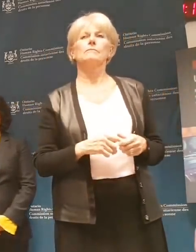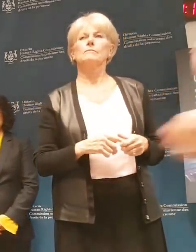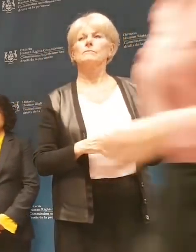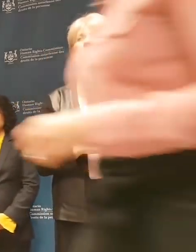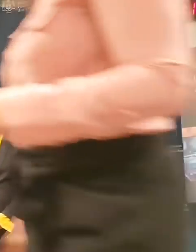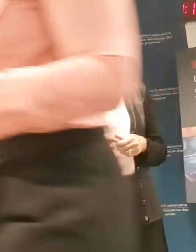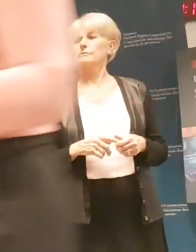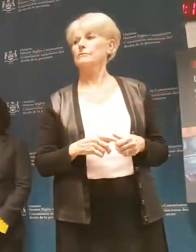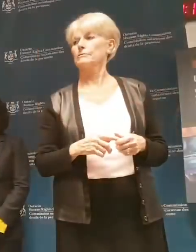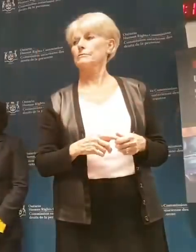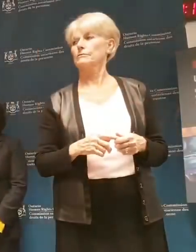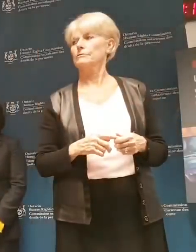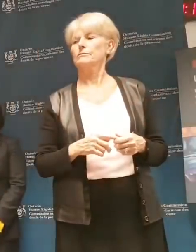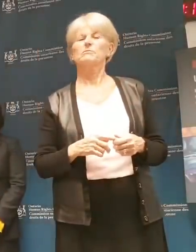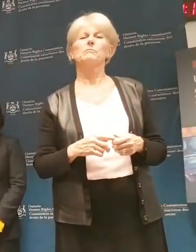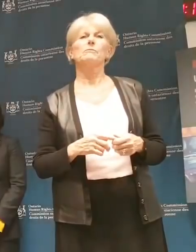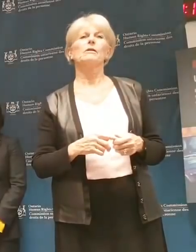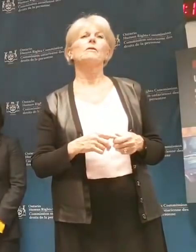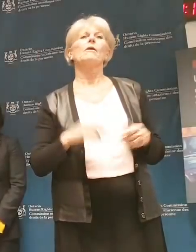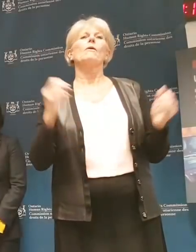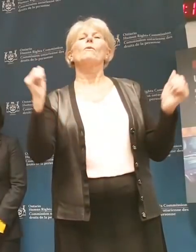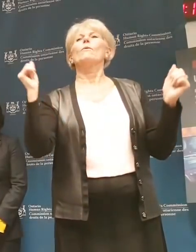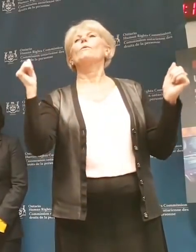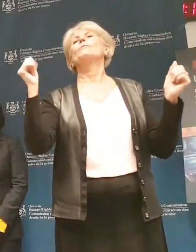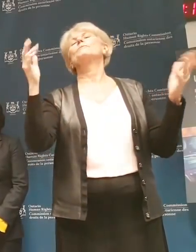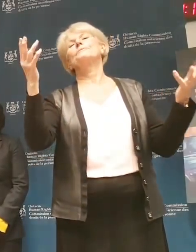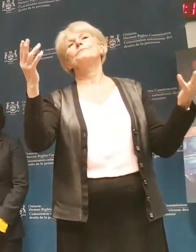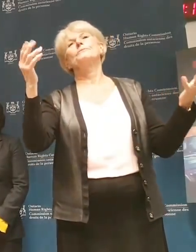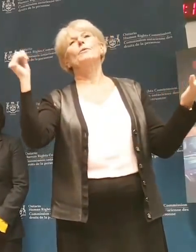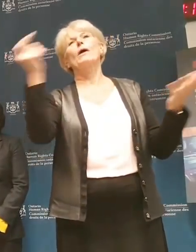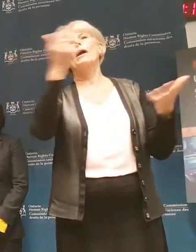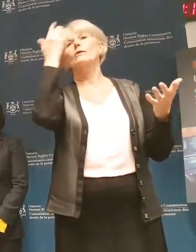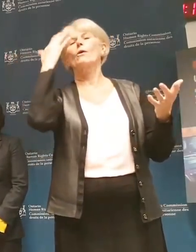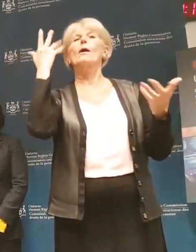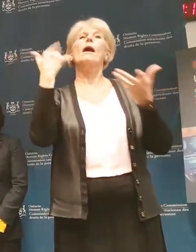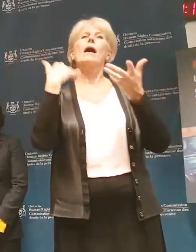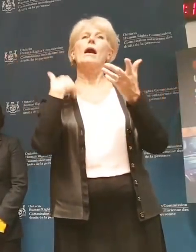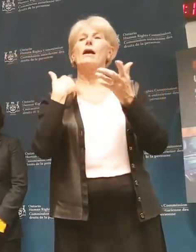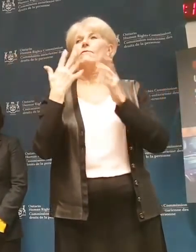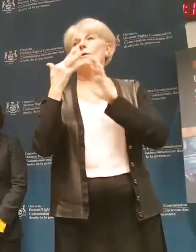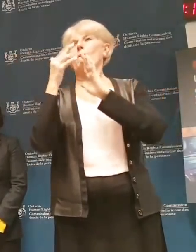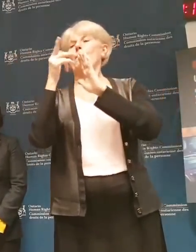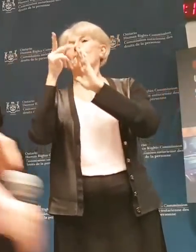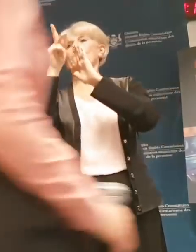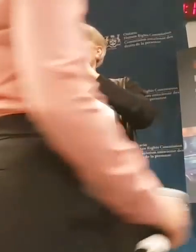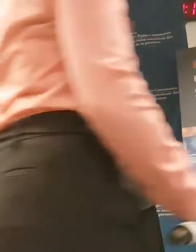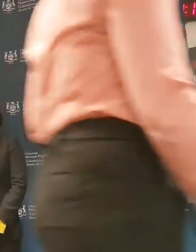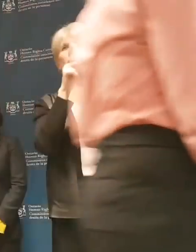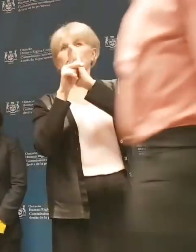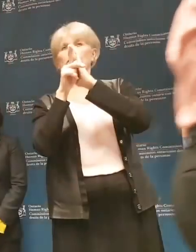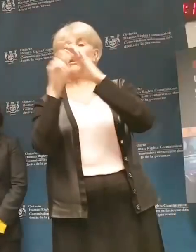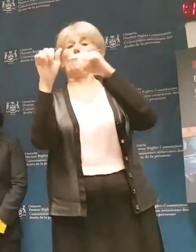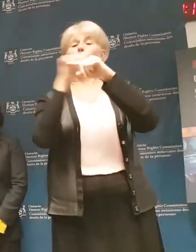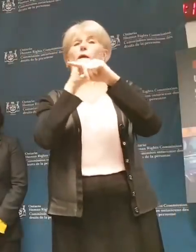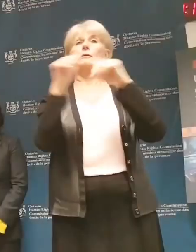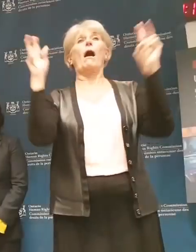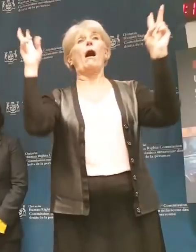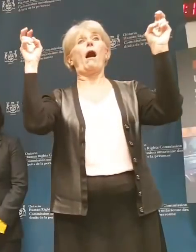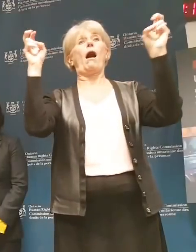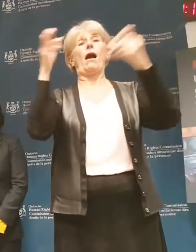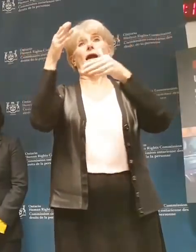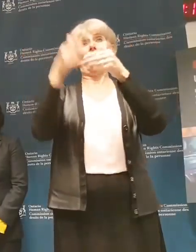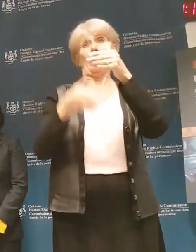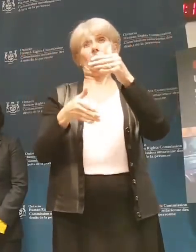mean, I think we all have an understanding that while certain policies and practices might be declared to have ended, I